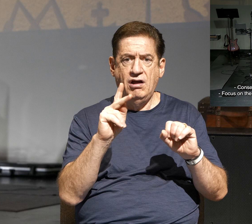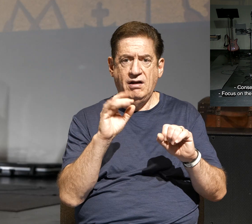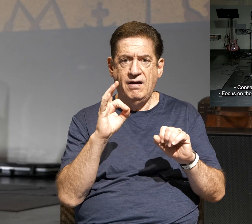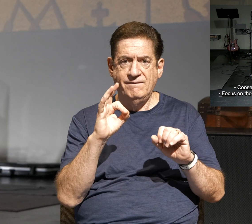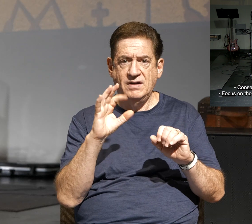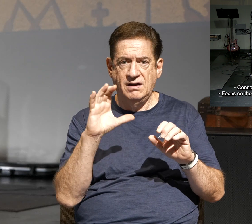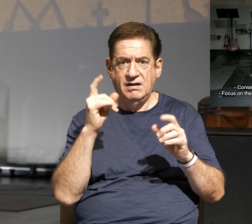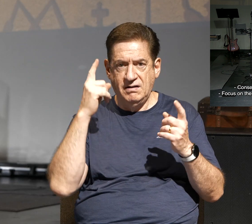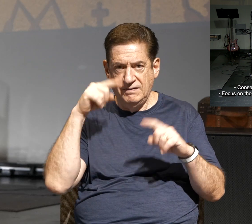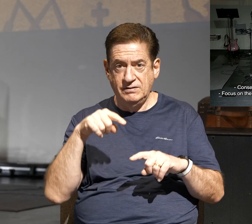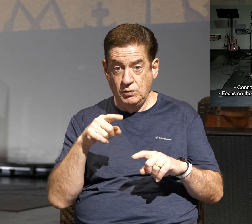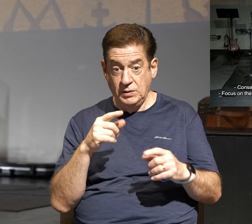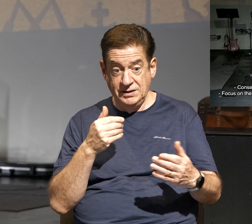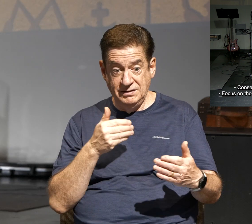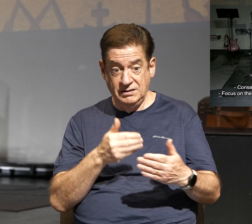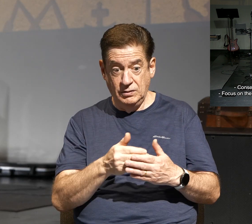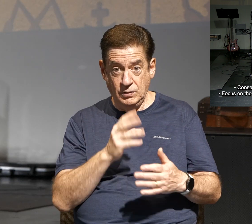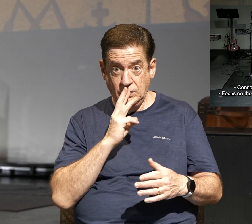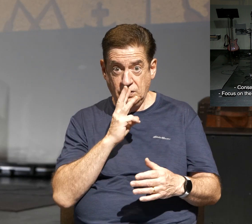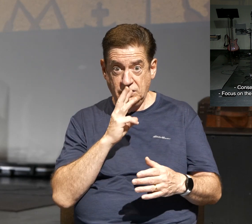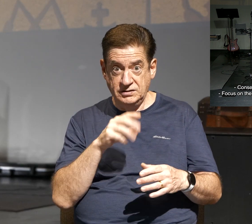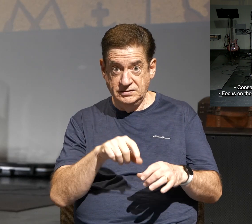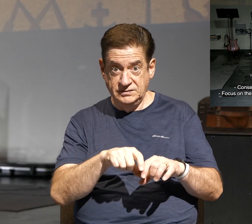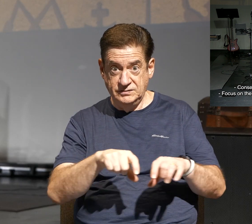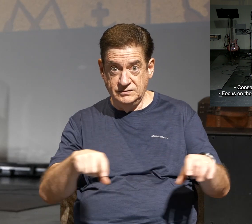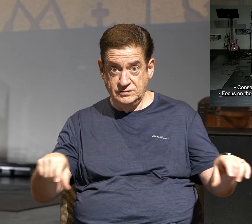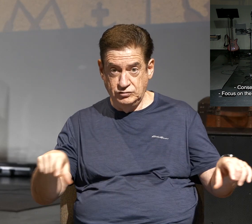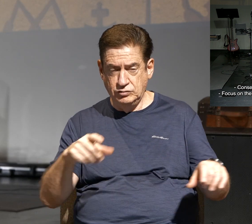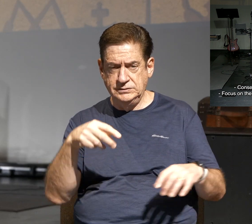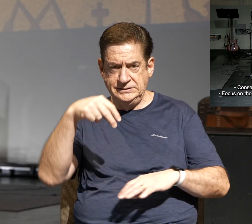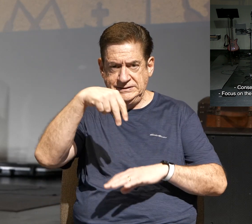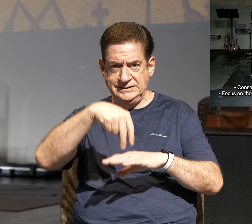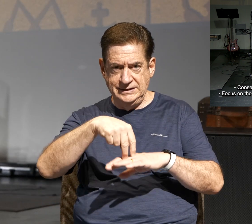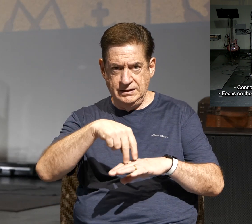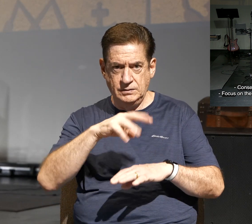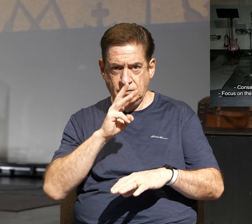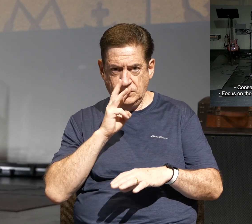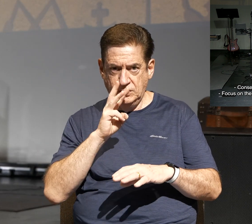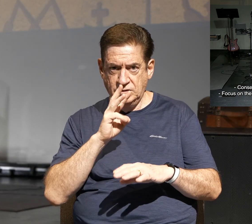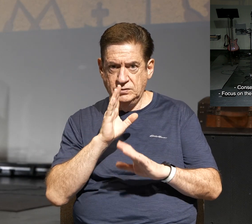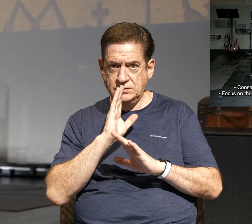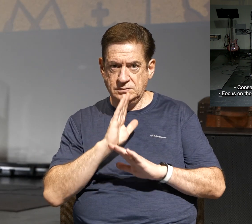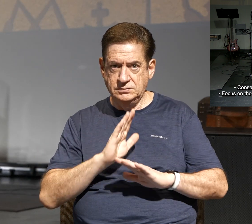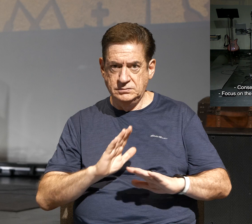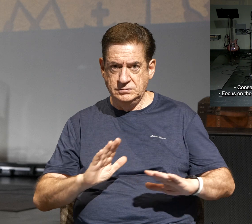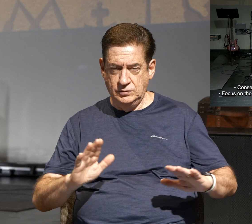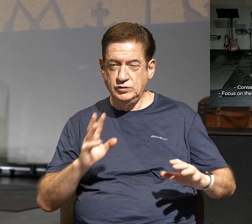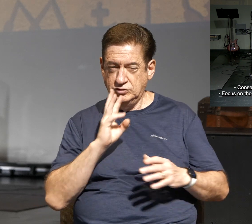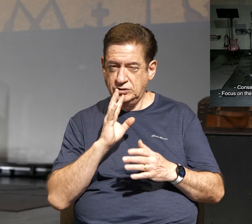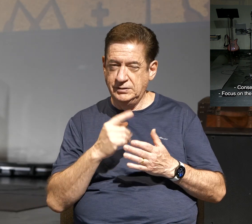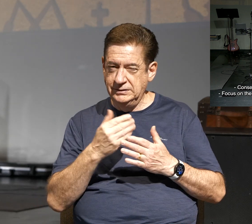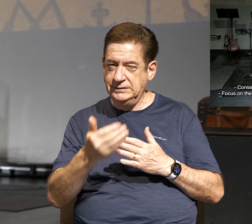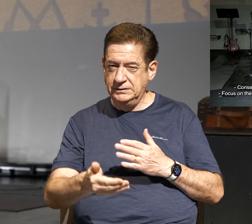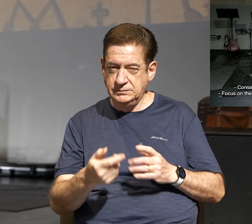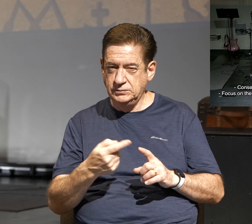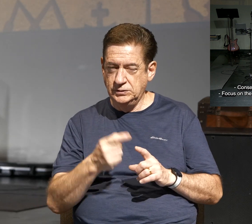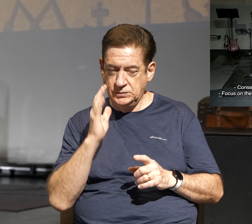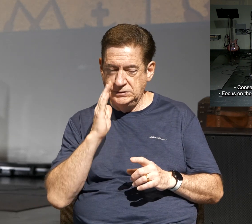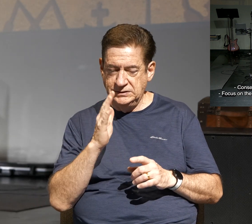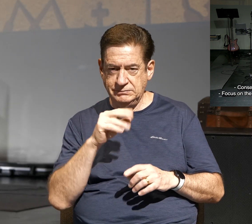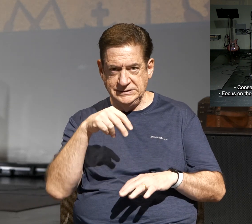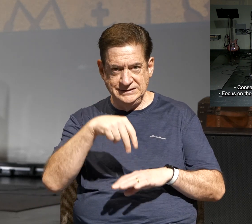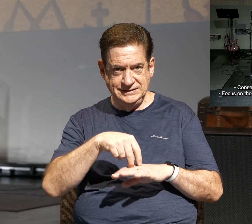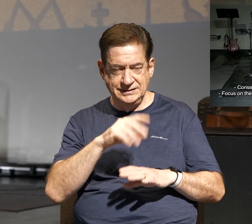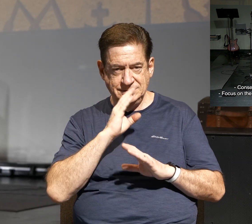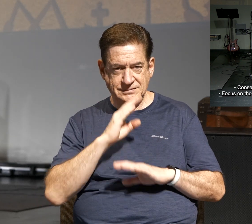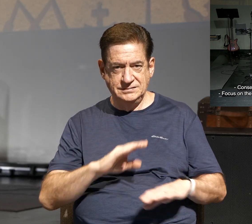waters of the Jordan, you still shall stand still in the water. That's important to keep in mind. We'll talk about that in the next point. But